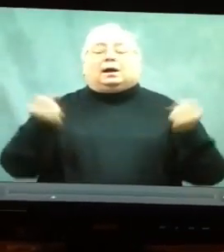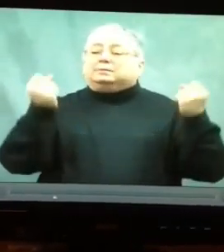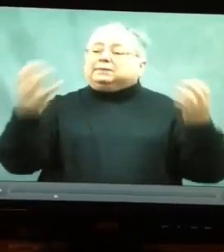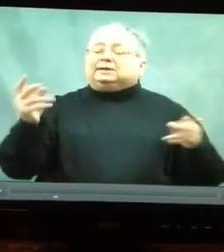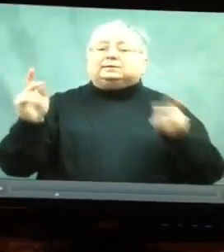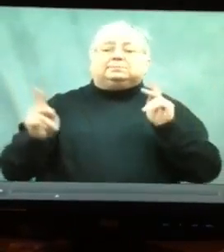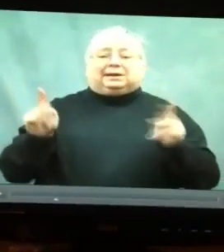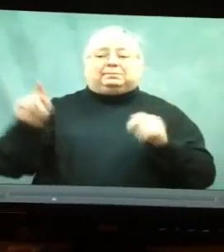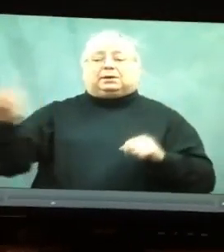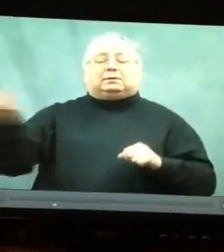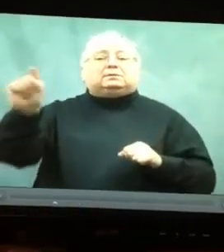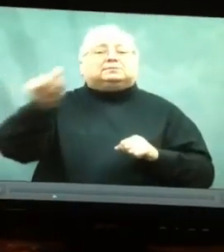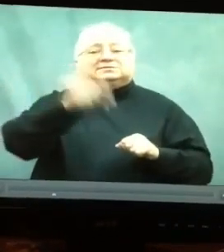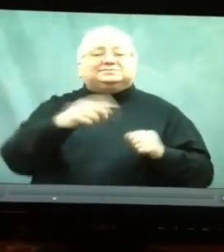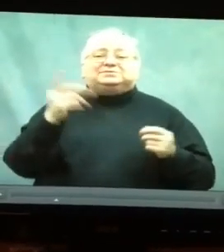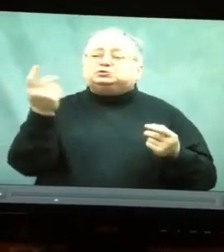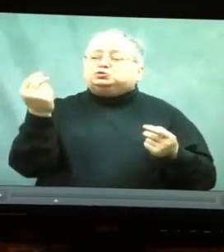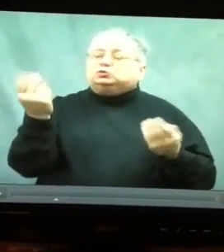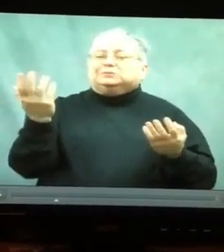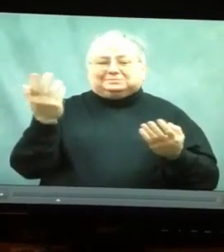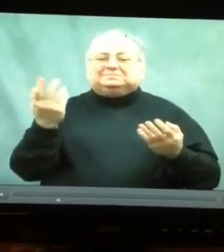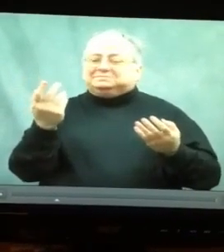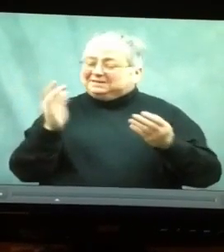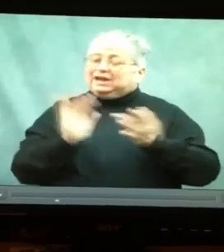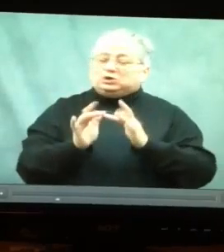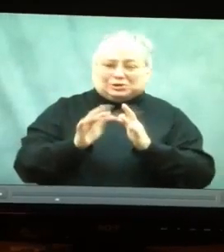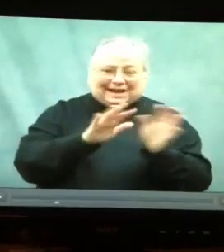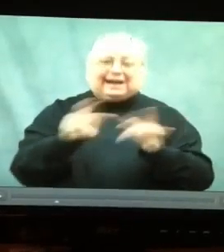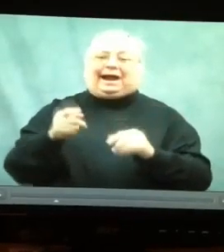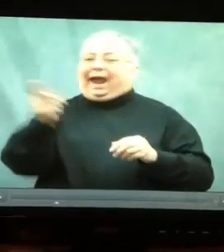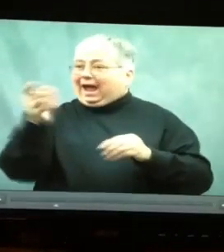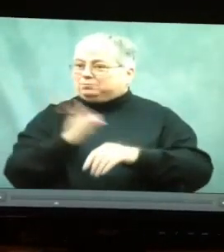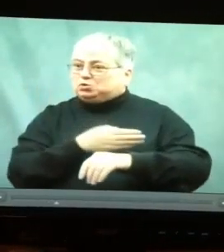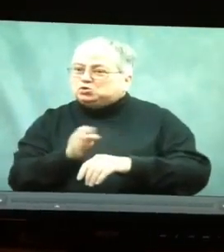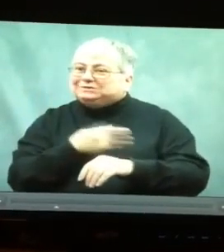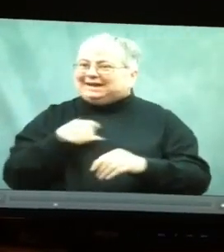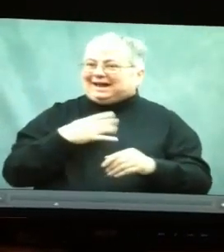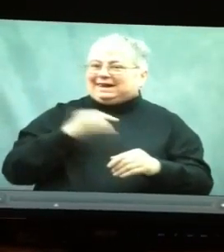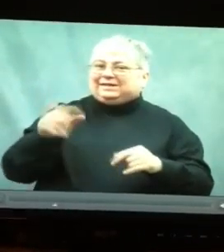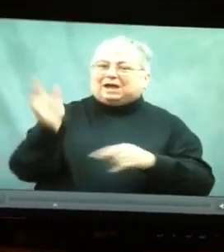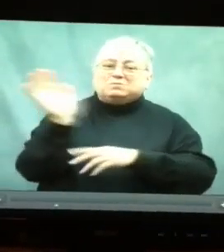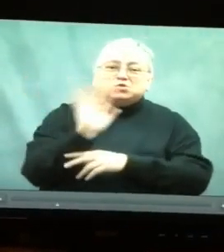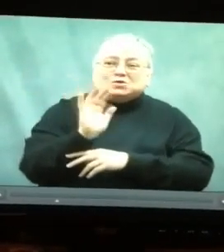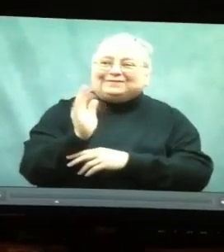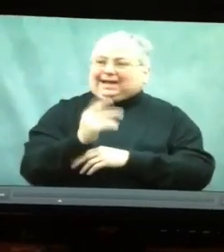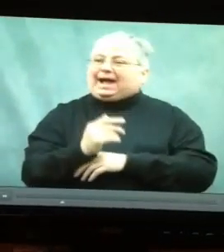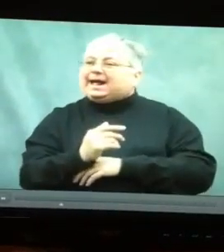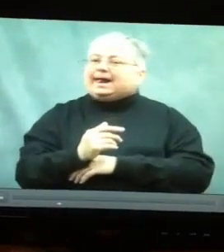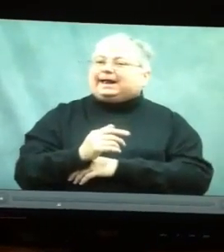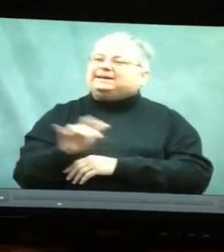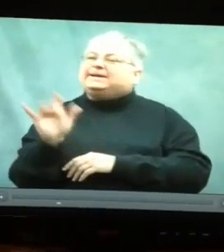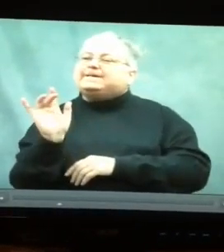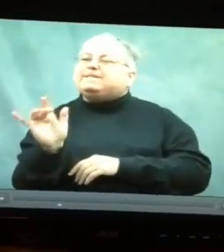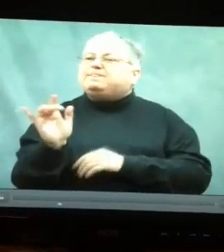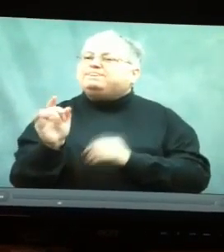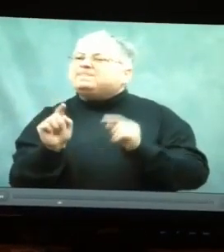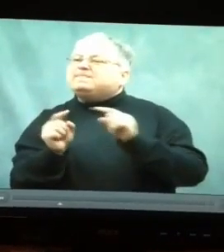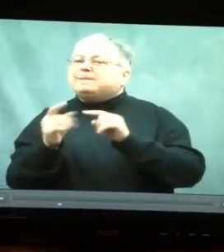form. So I've noticed that many people use the internet to download different forms of media like